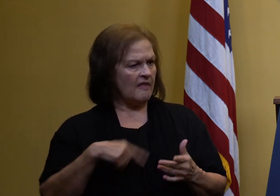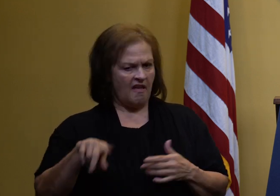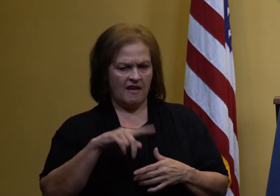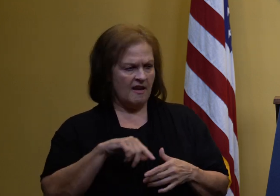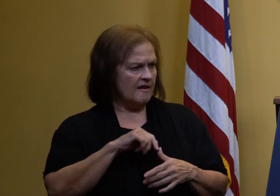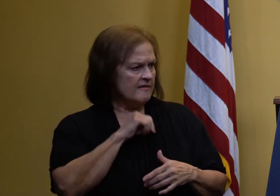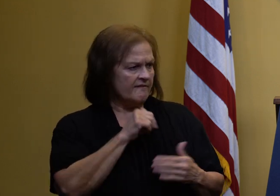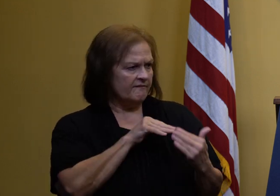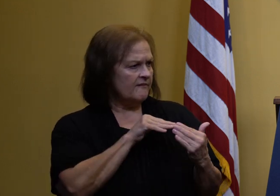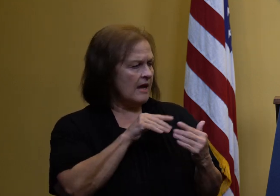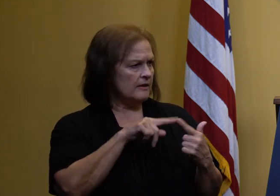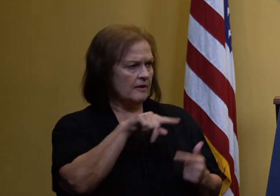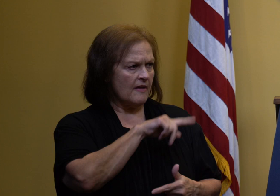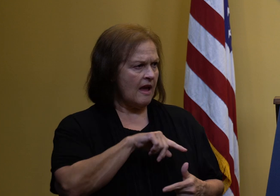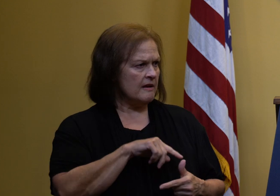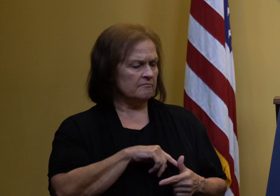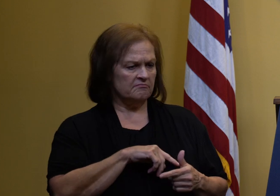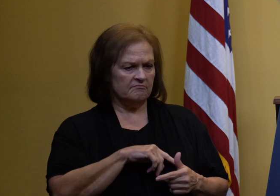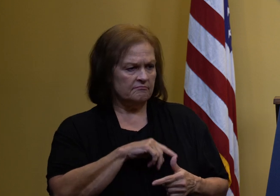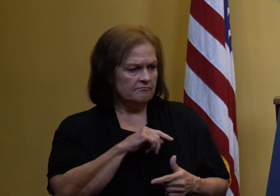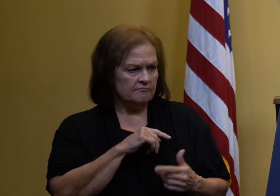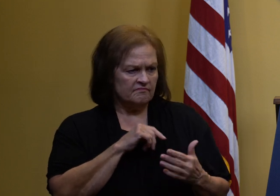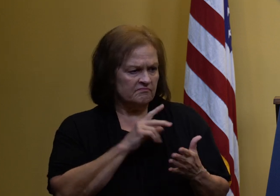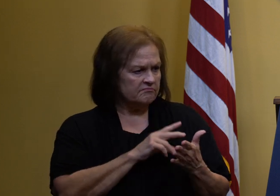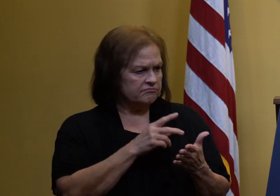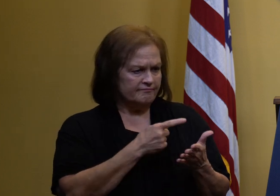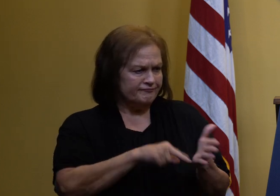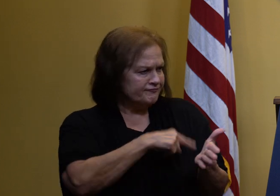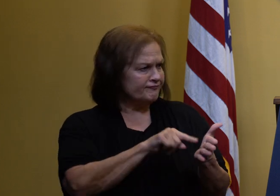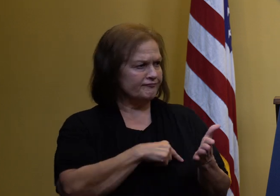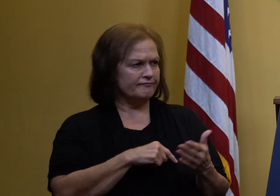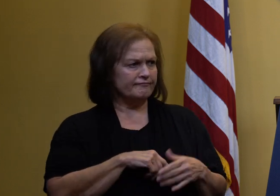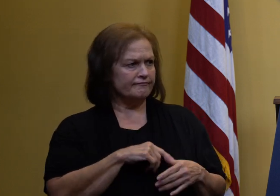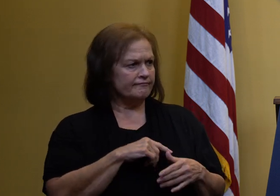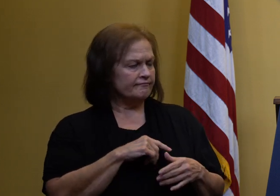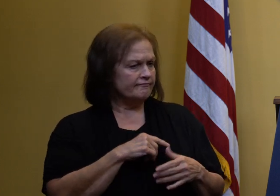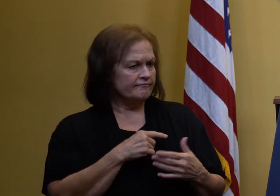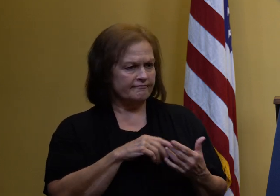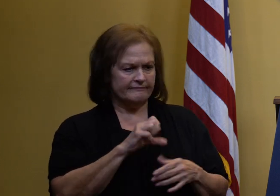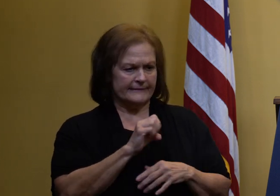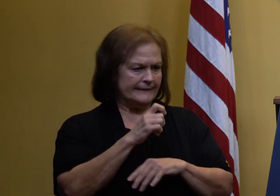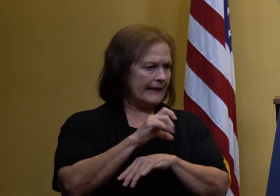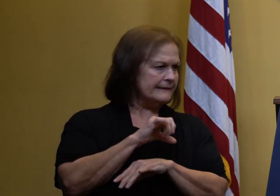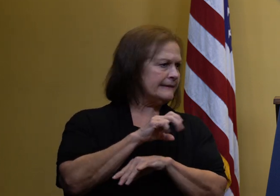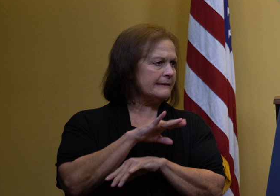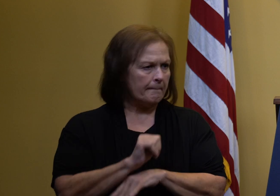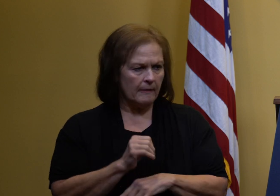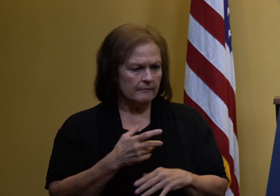prejudices, conscious bias, unconscious bias, sexism, the list goes